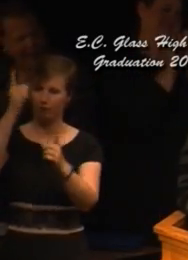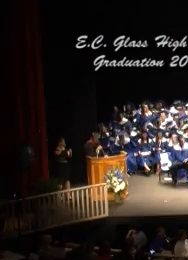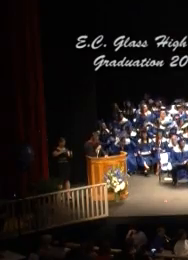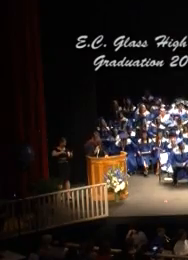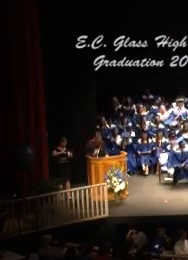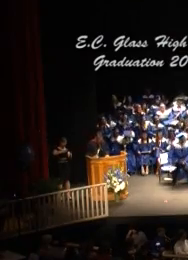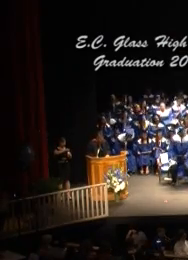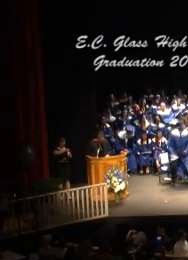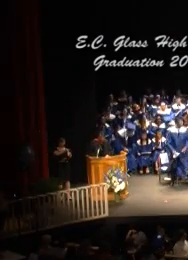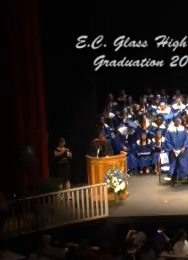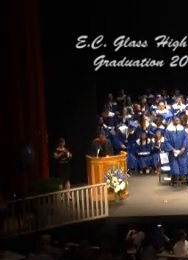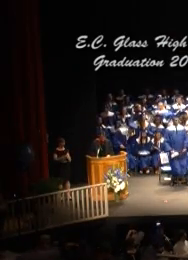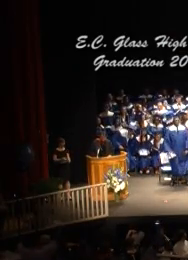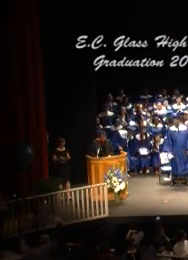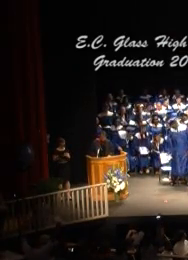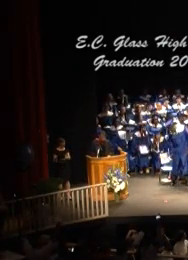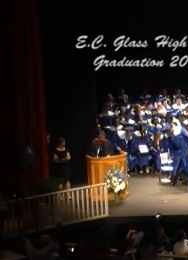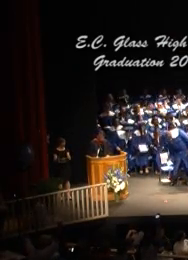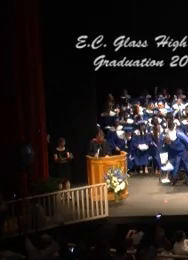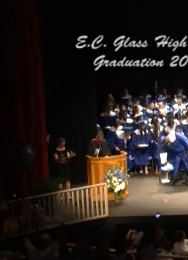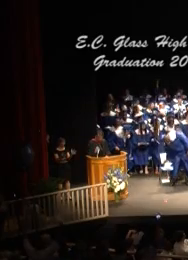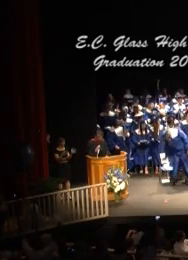thing.